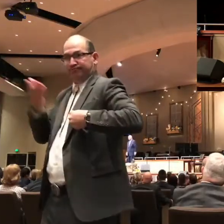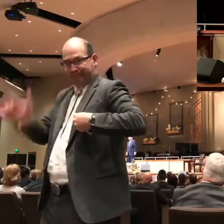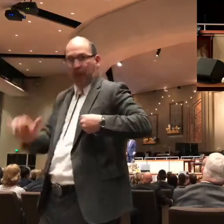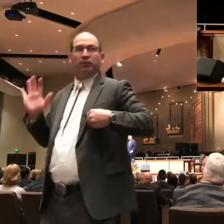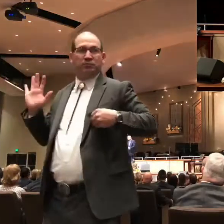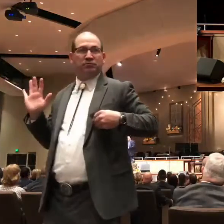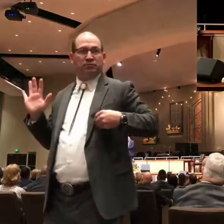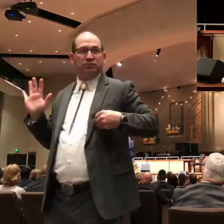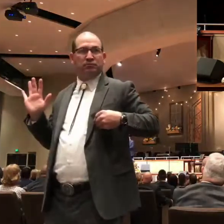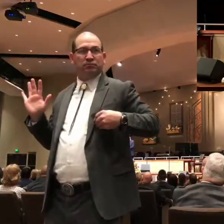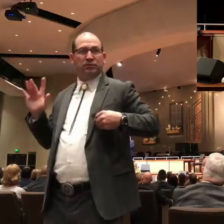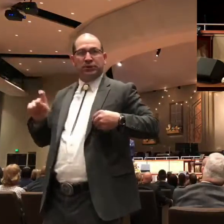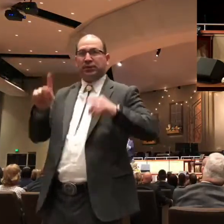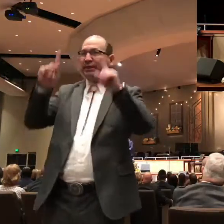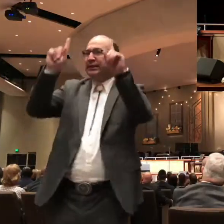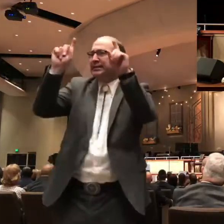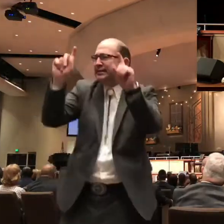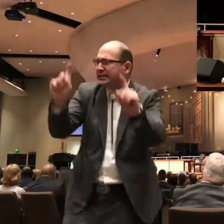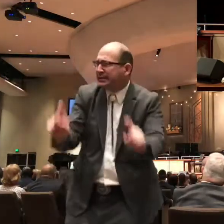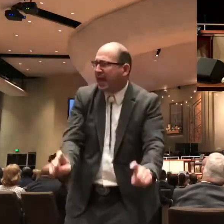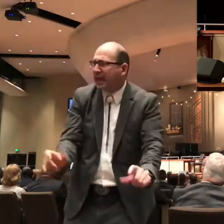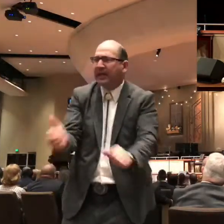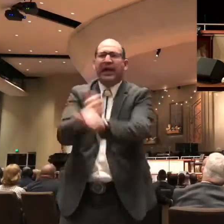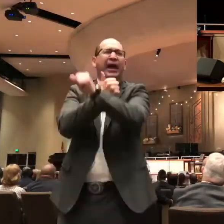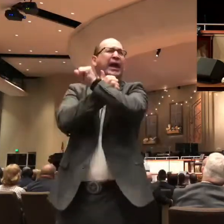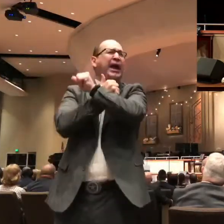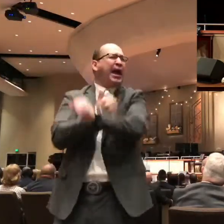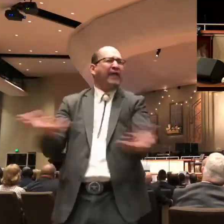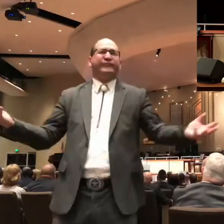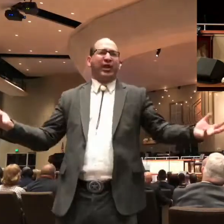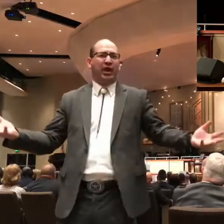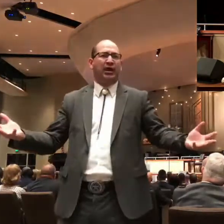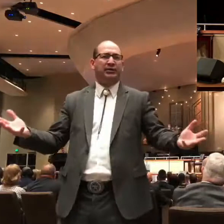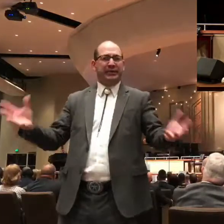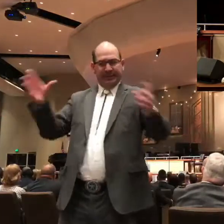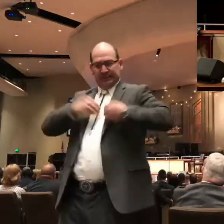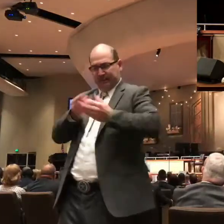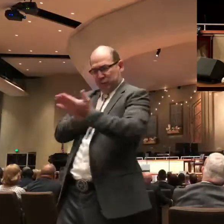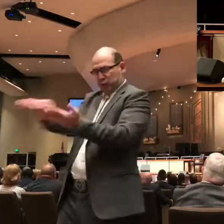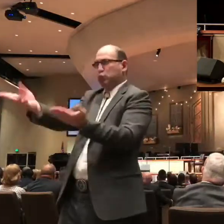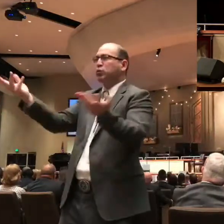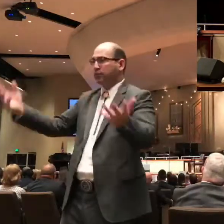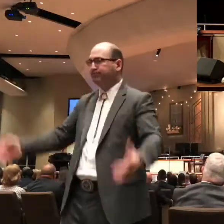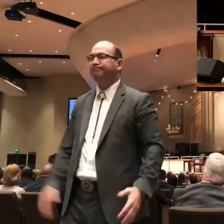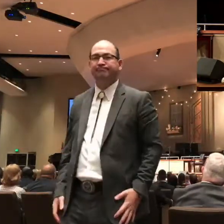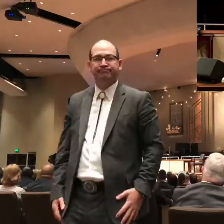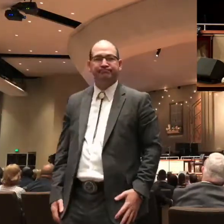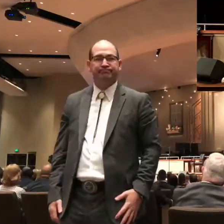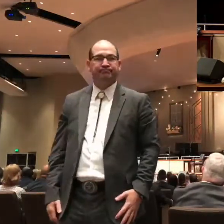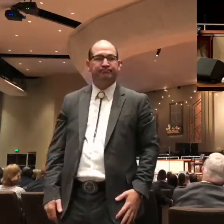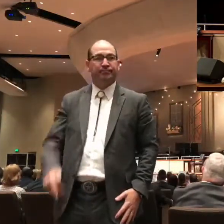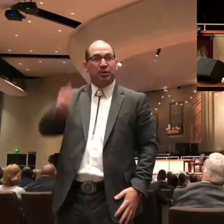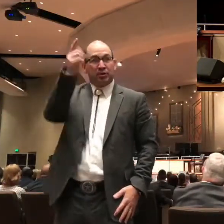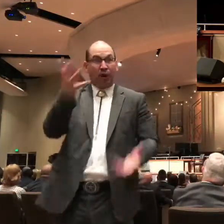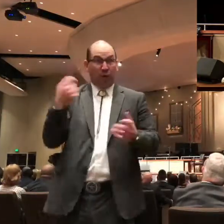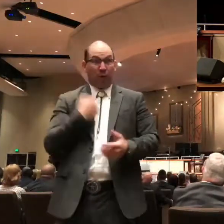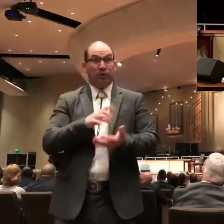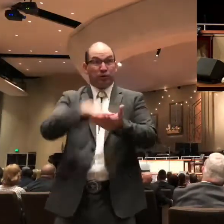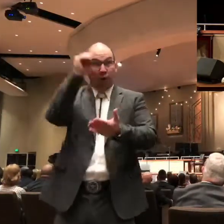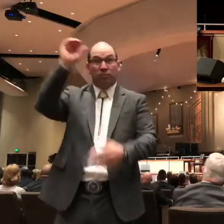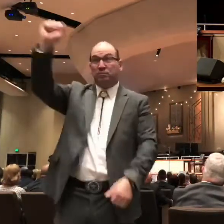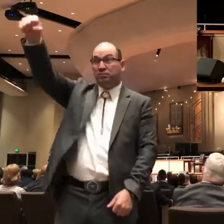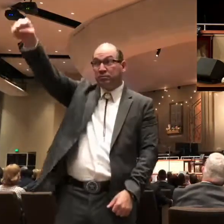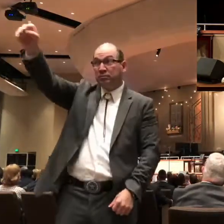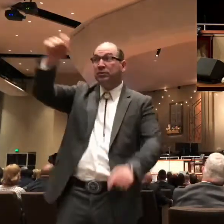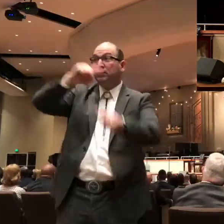us, to prove it, to test it, to make sure that it is right. And God is not against our learning, but He gives